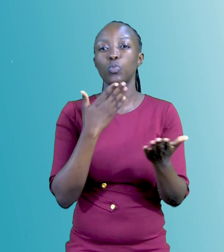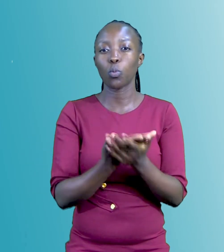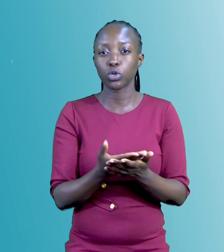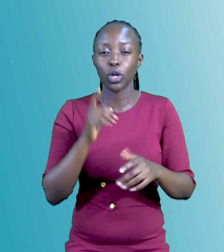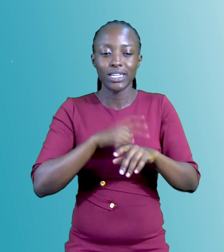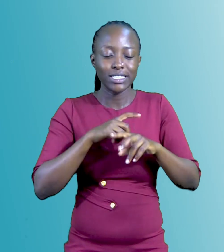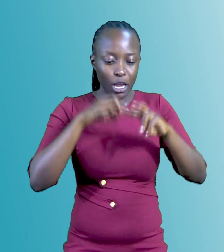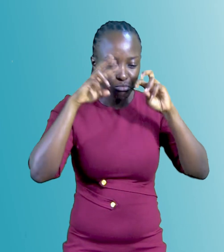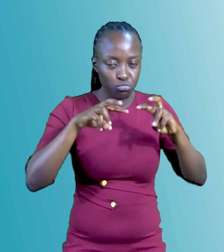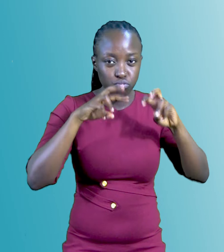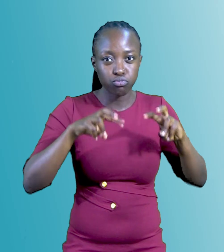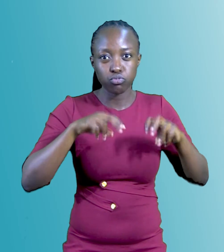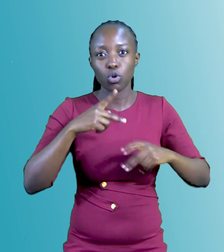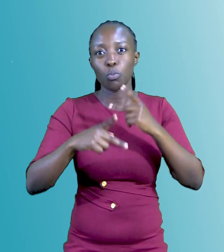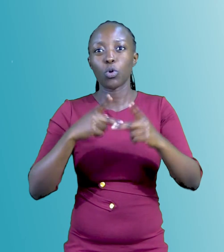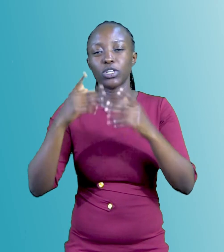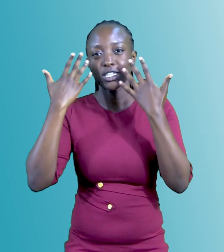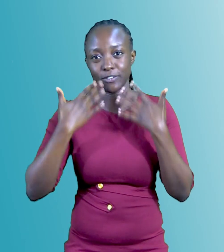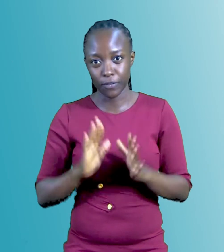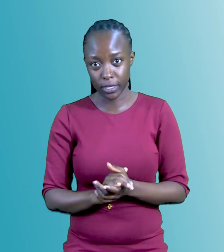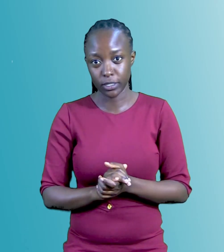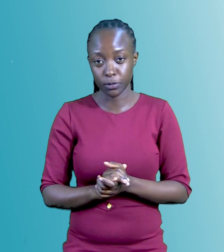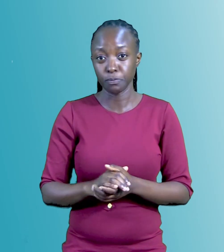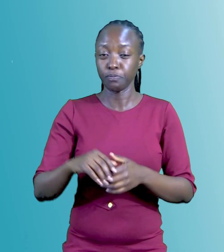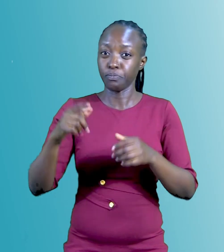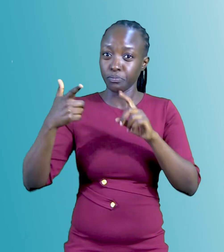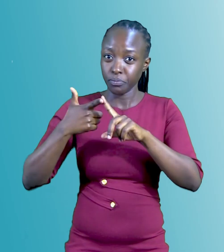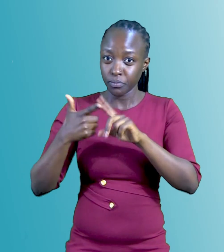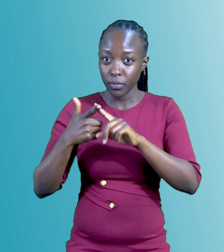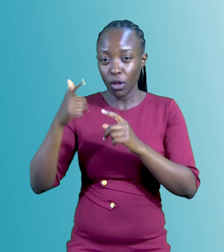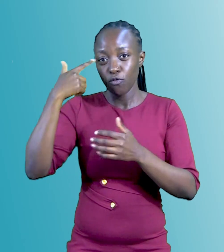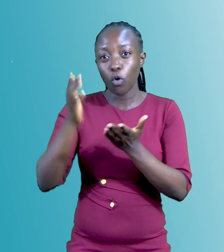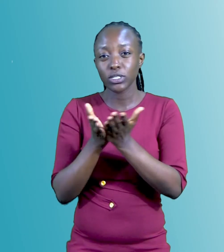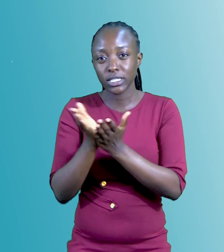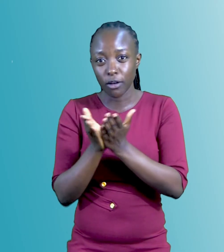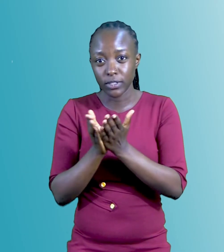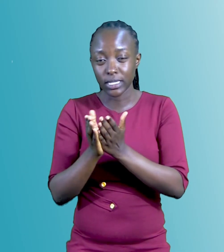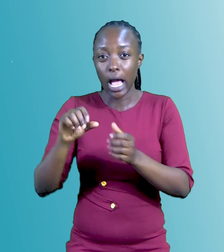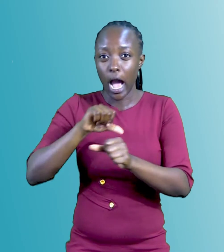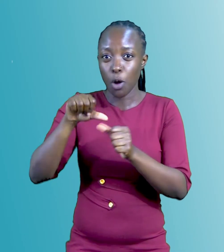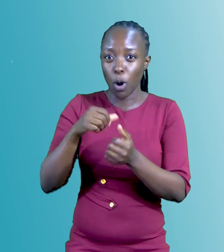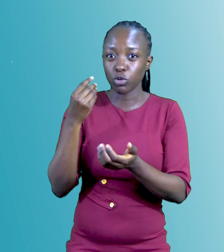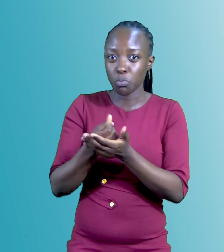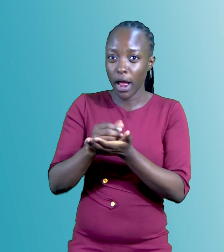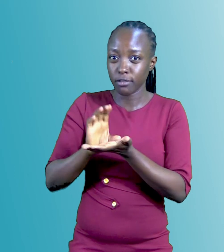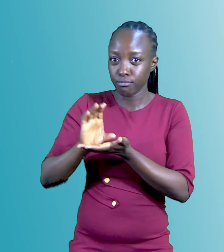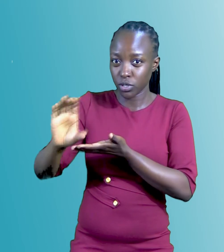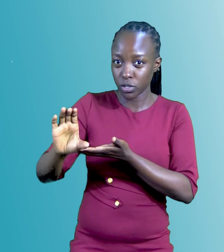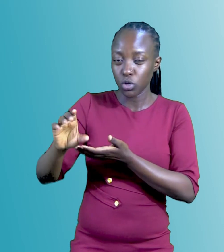appraisal process. 7. For the services rendered on funds disbursements to implementing agents towards cost